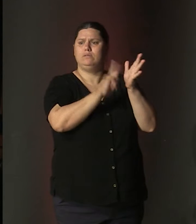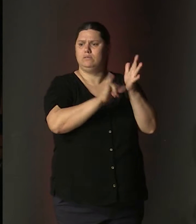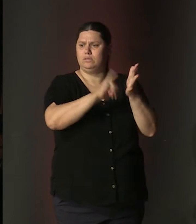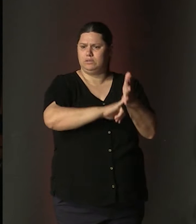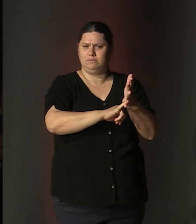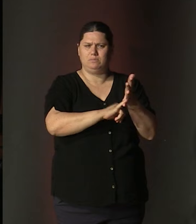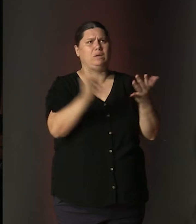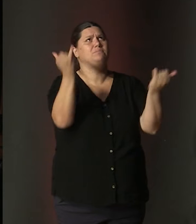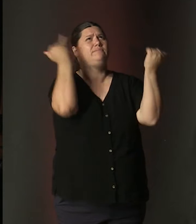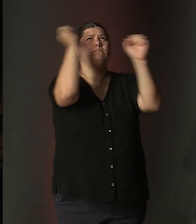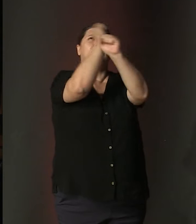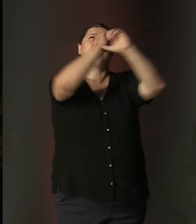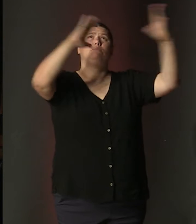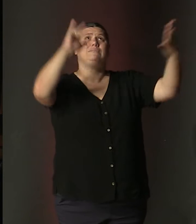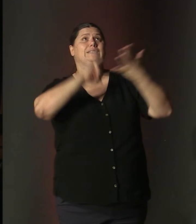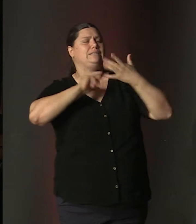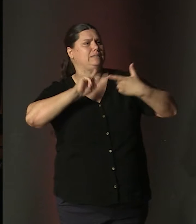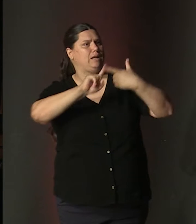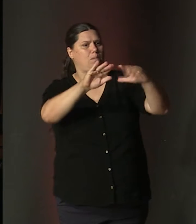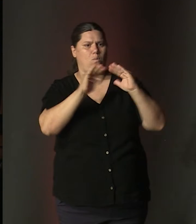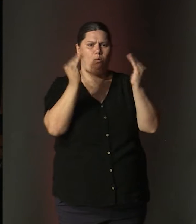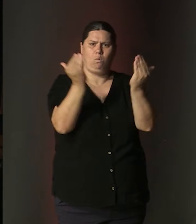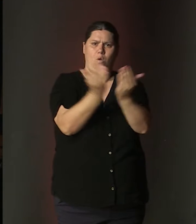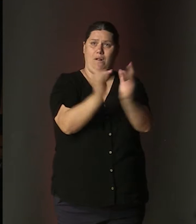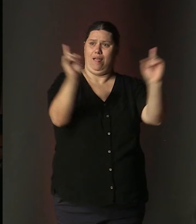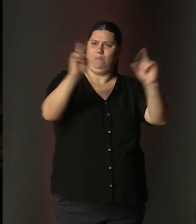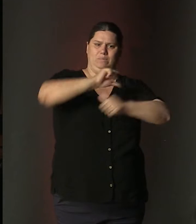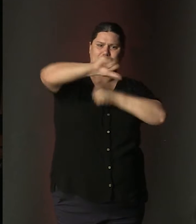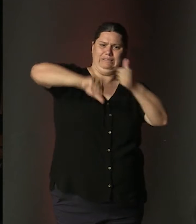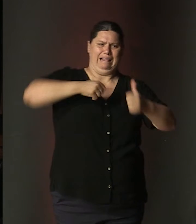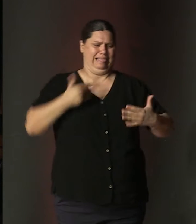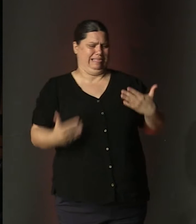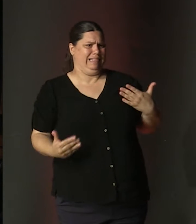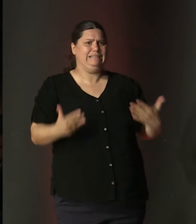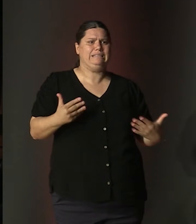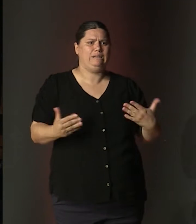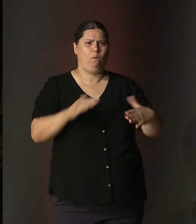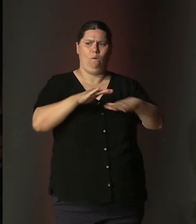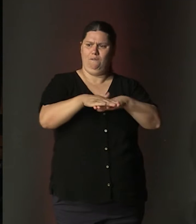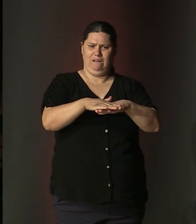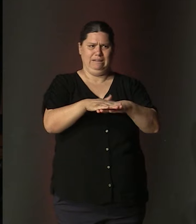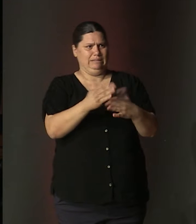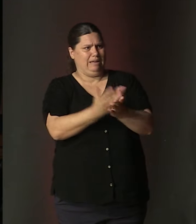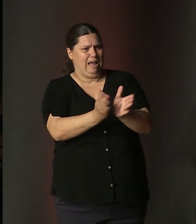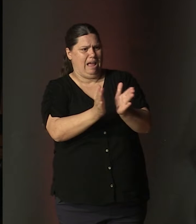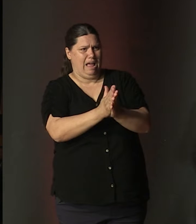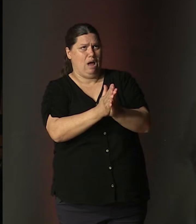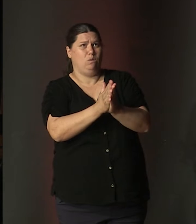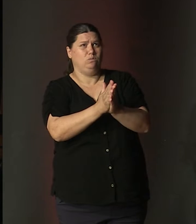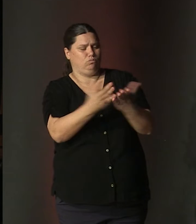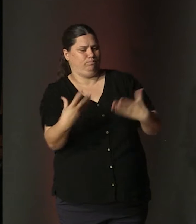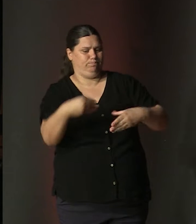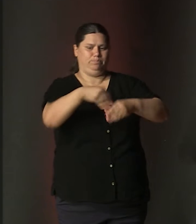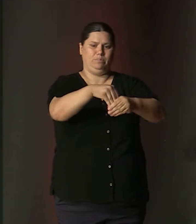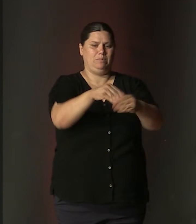to imagining a sustainable world, our present society is really uneasy about creating a place in this utopia for minerals.